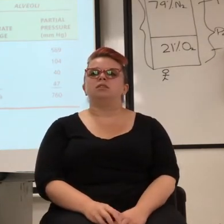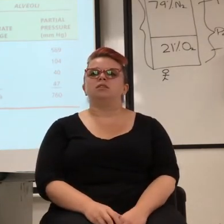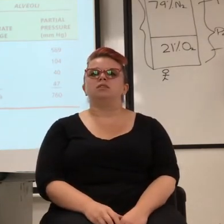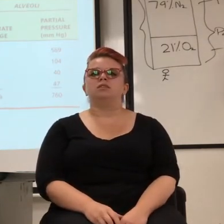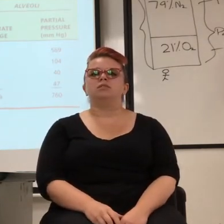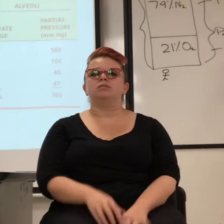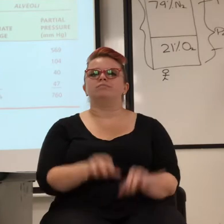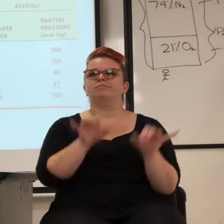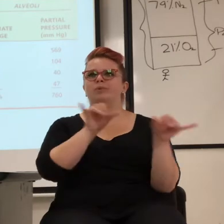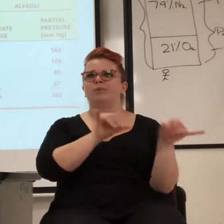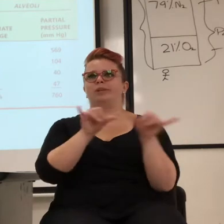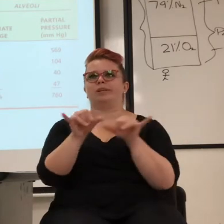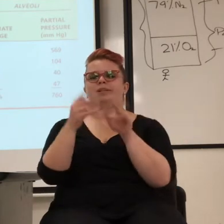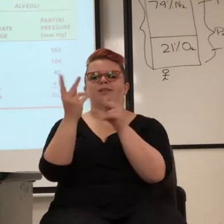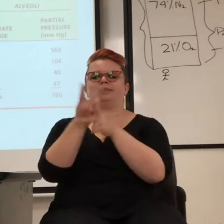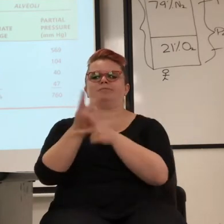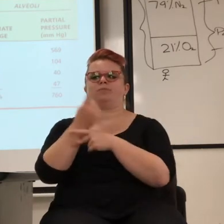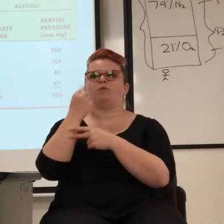O2.